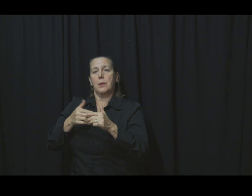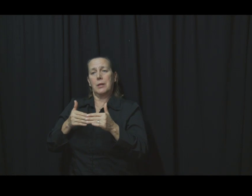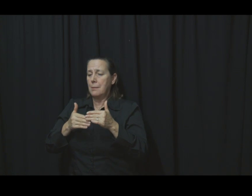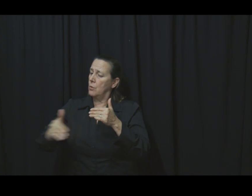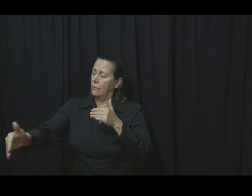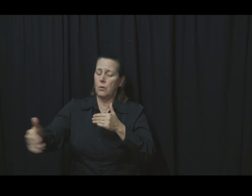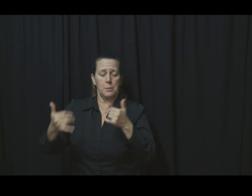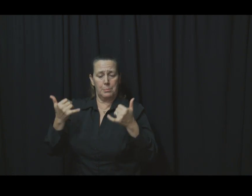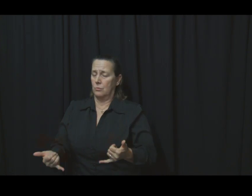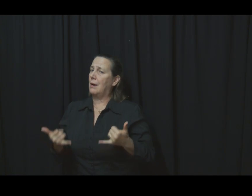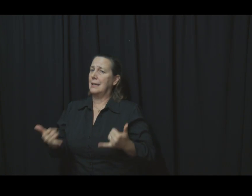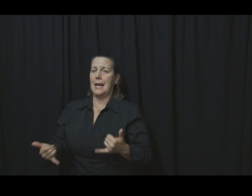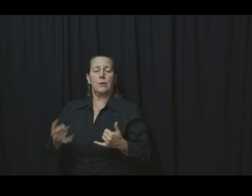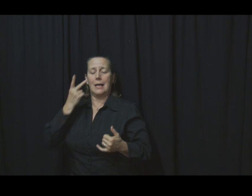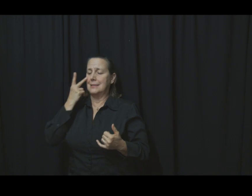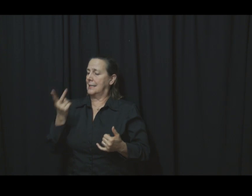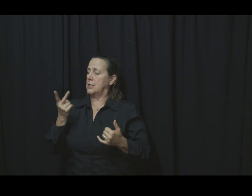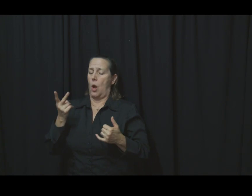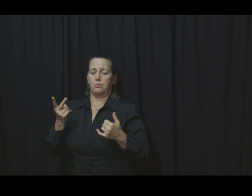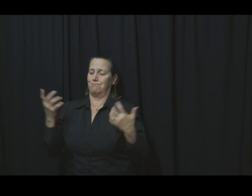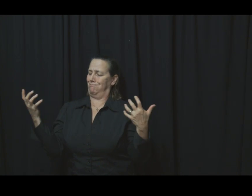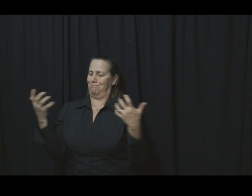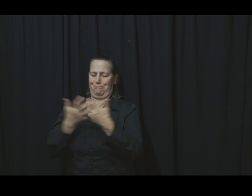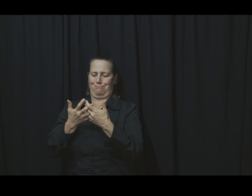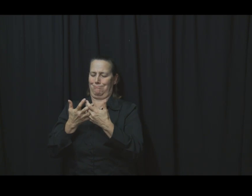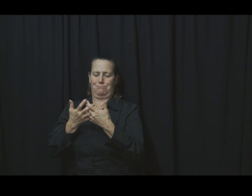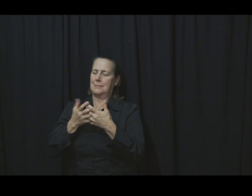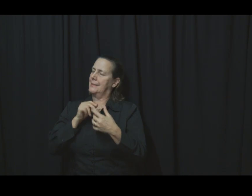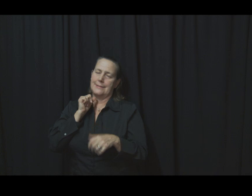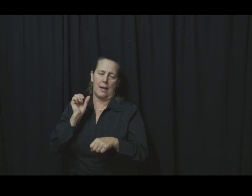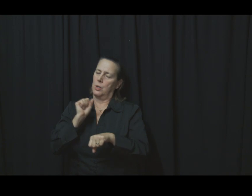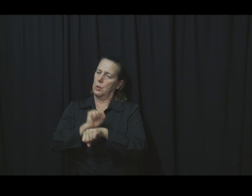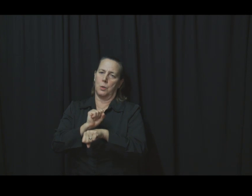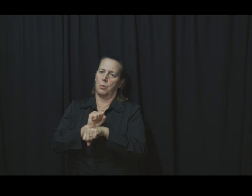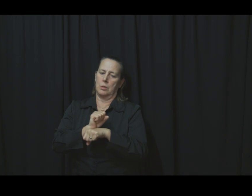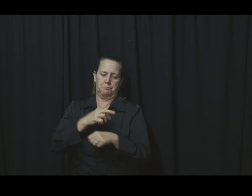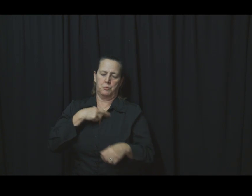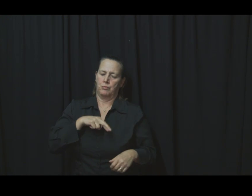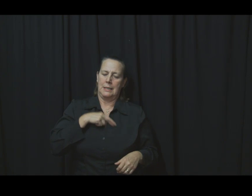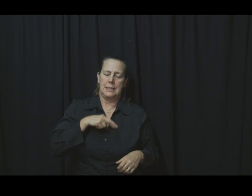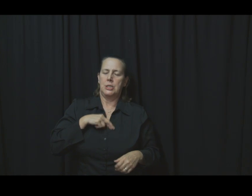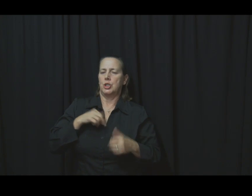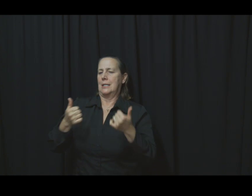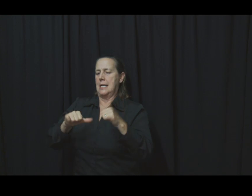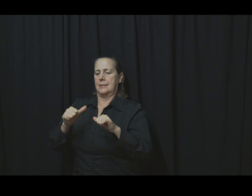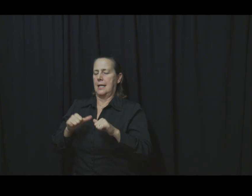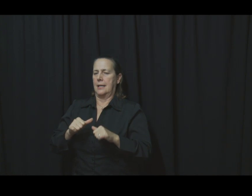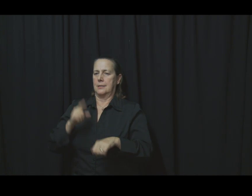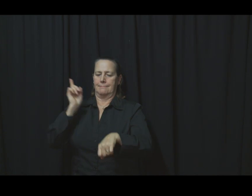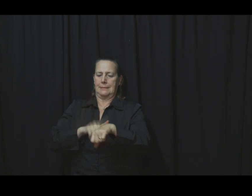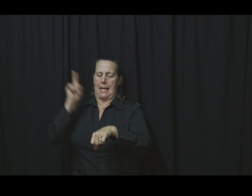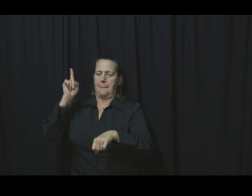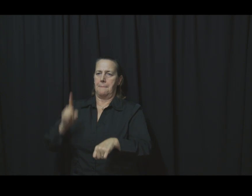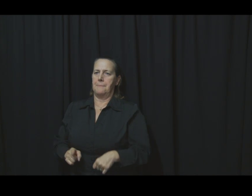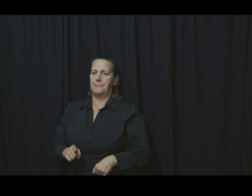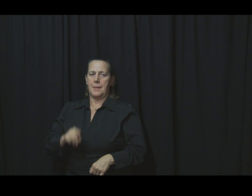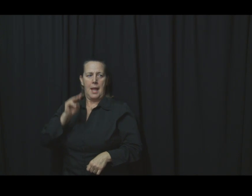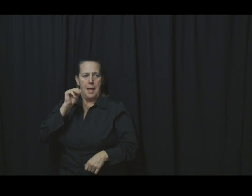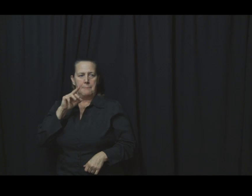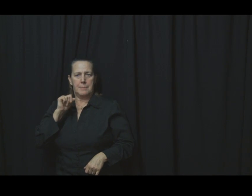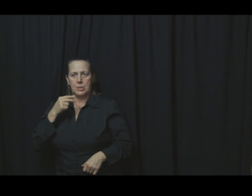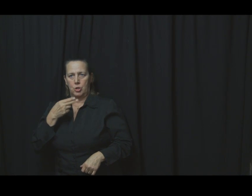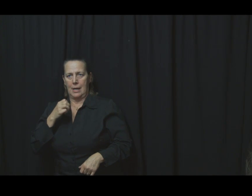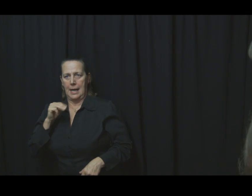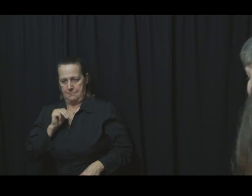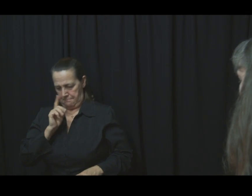right now, I see no incompatibility between religions and science. Mr. Ham, response? Yeah, I actually want to